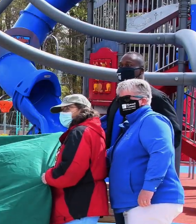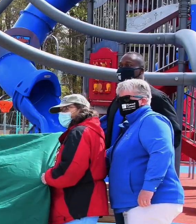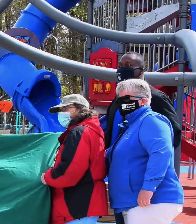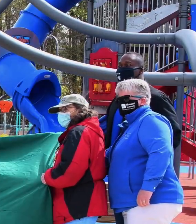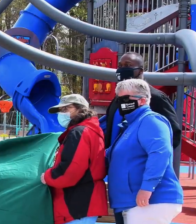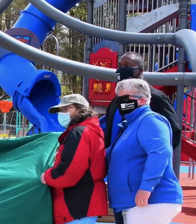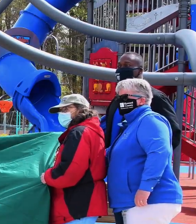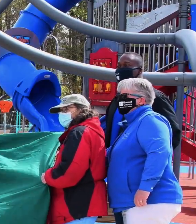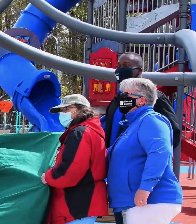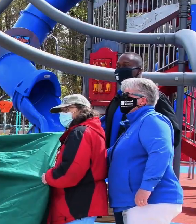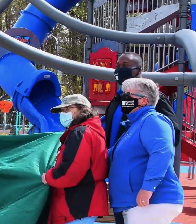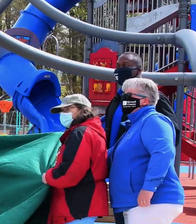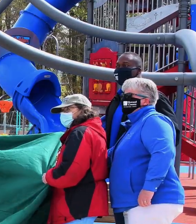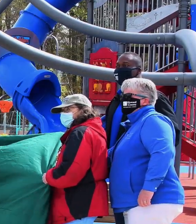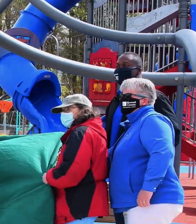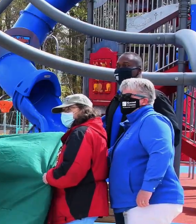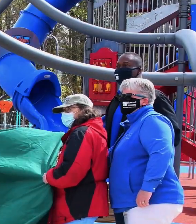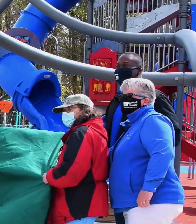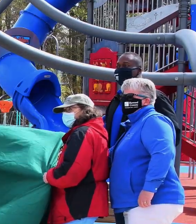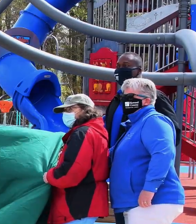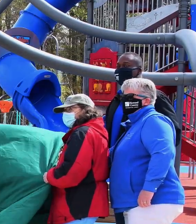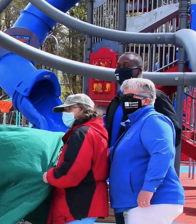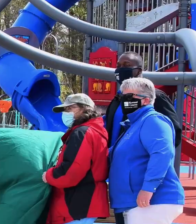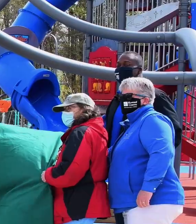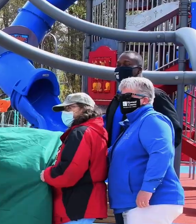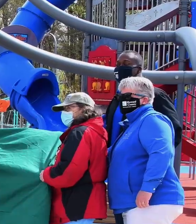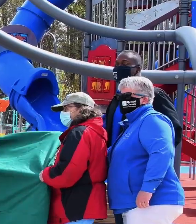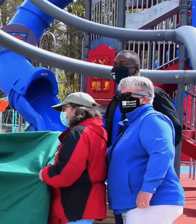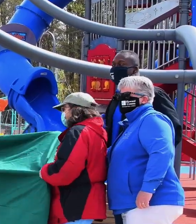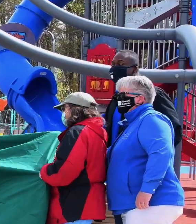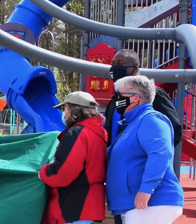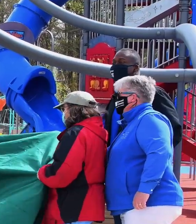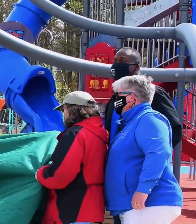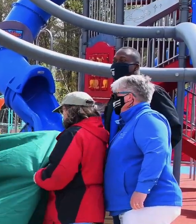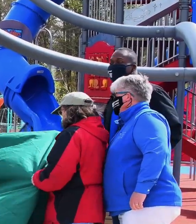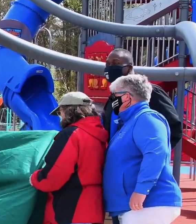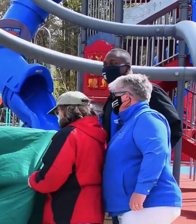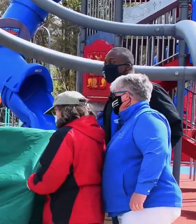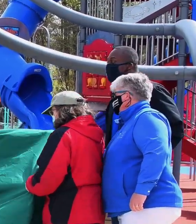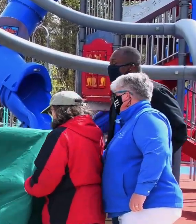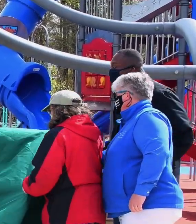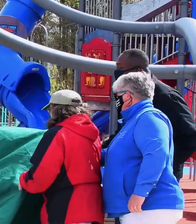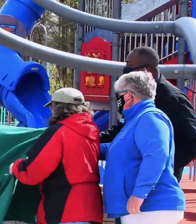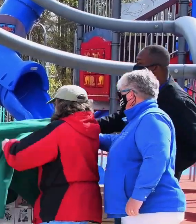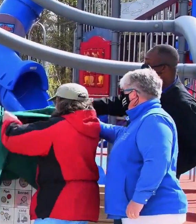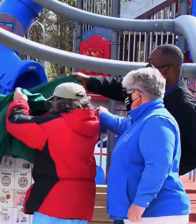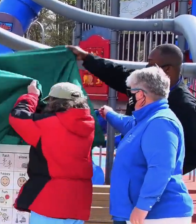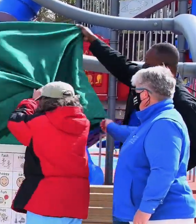Over here. All right, 3, 2,